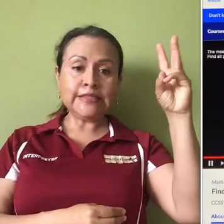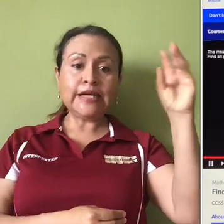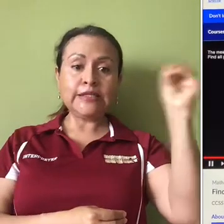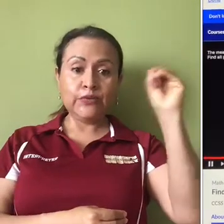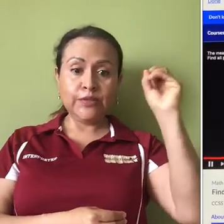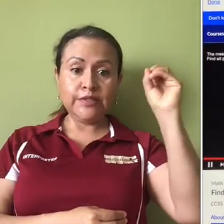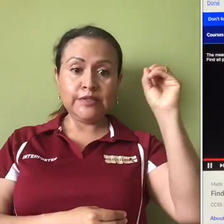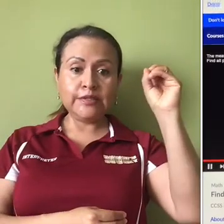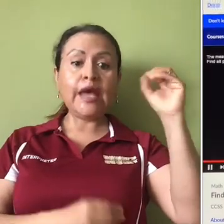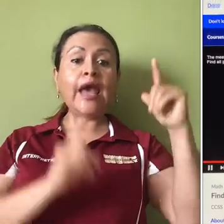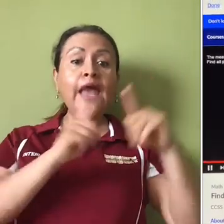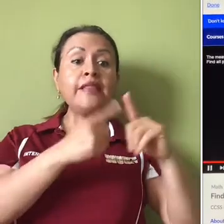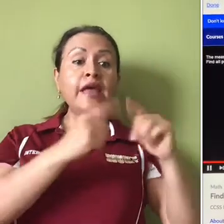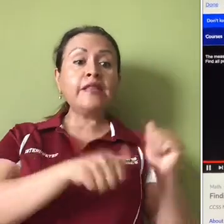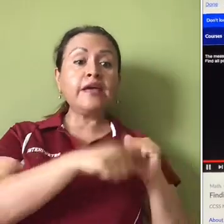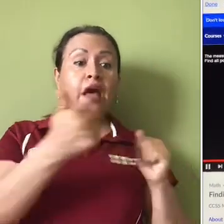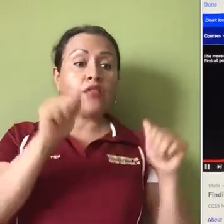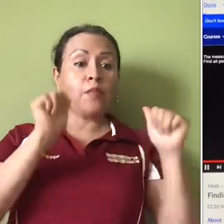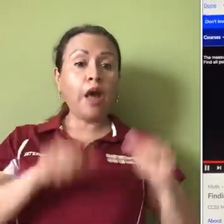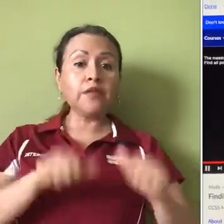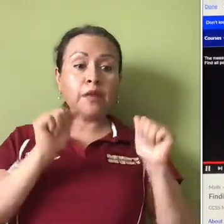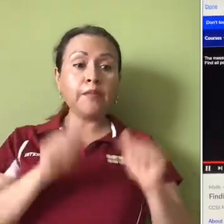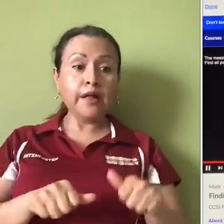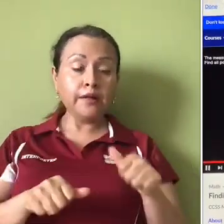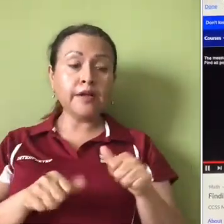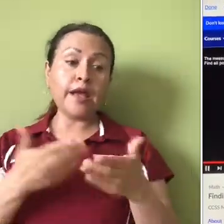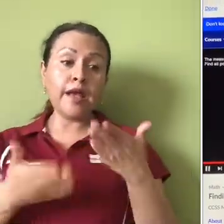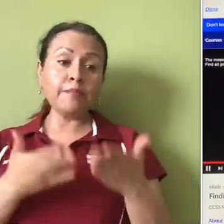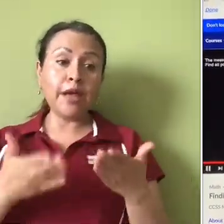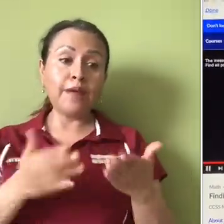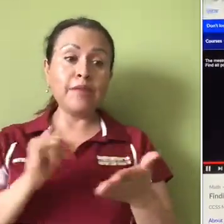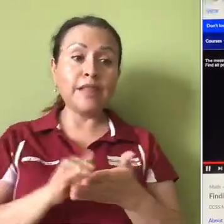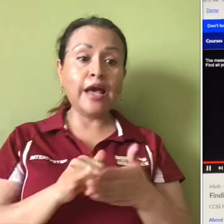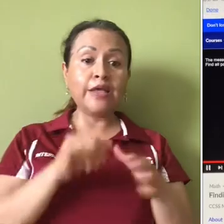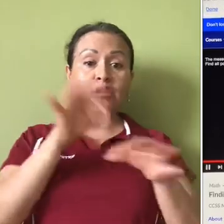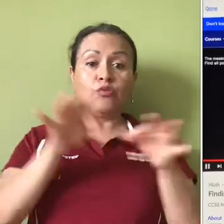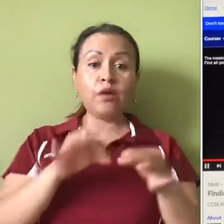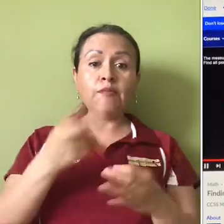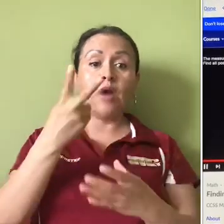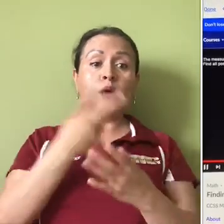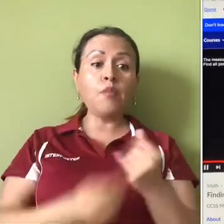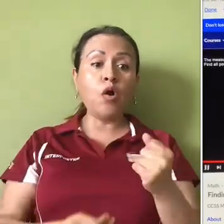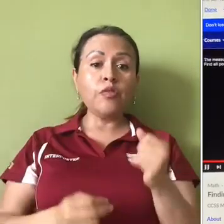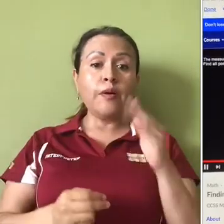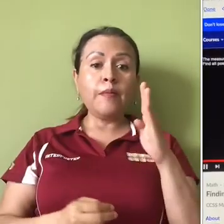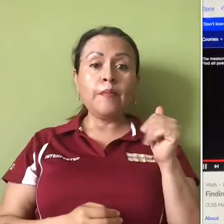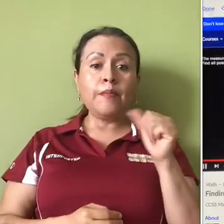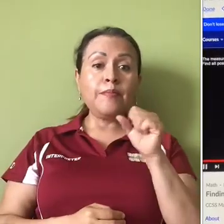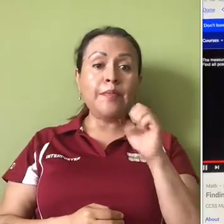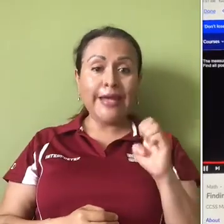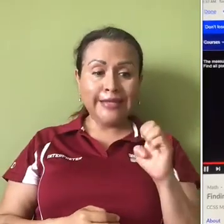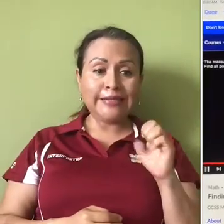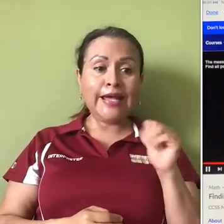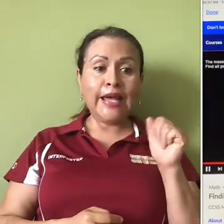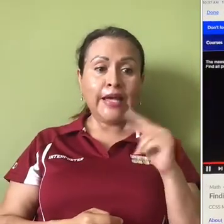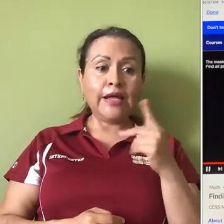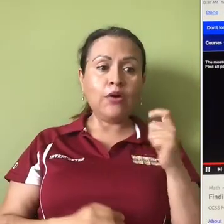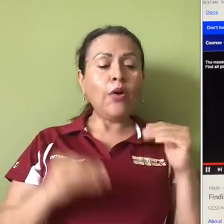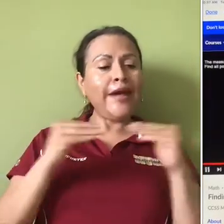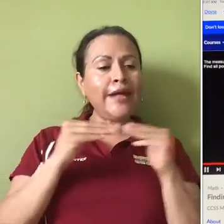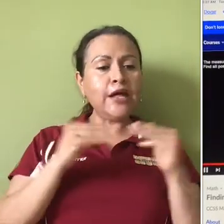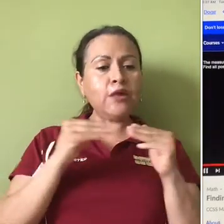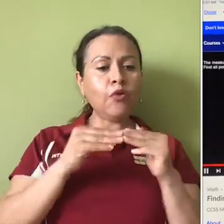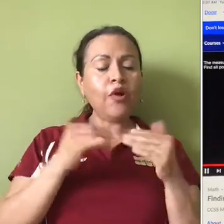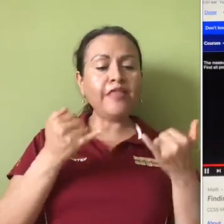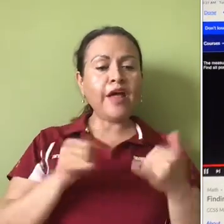degrees. The other possibility is that this is describing both base angles, in which case they would be equal. So maybe this